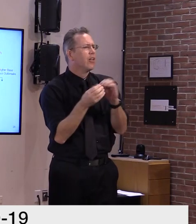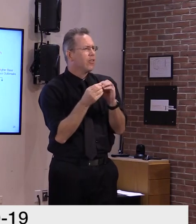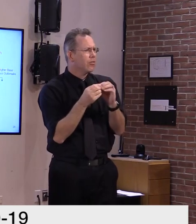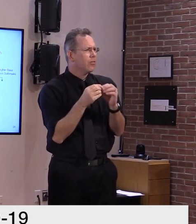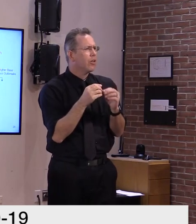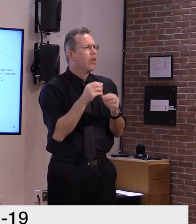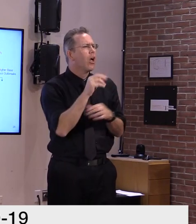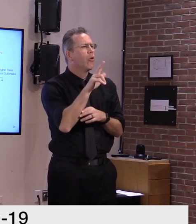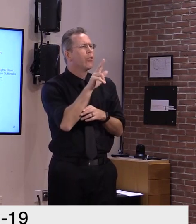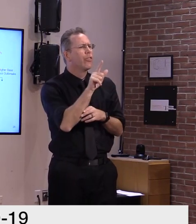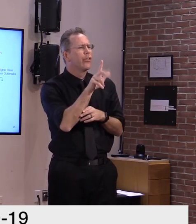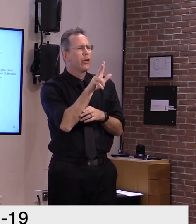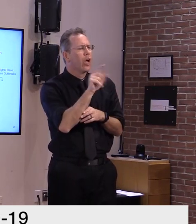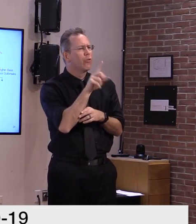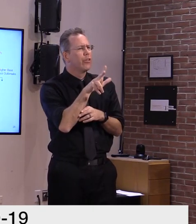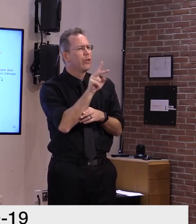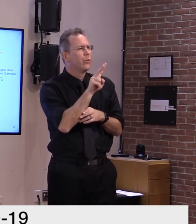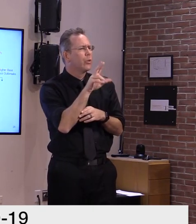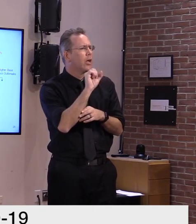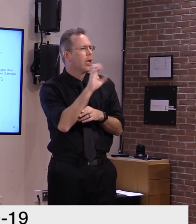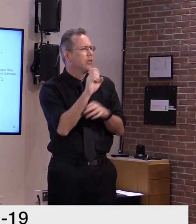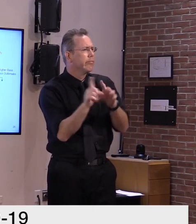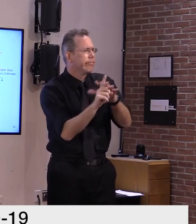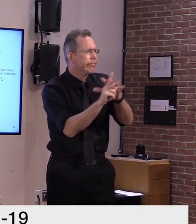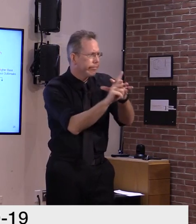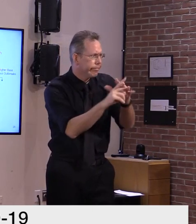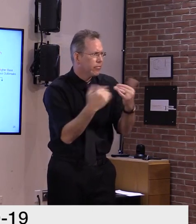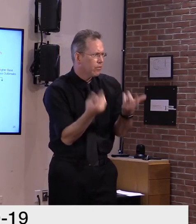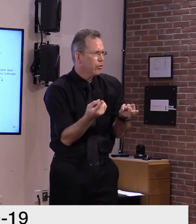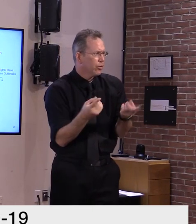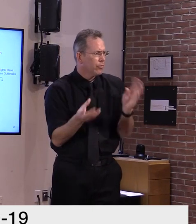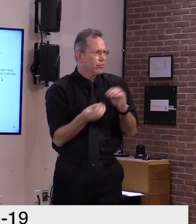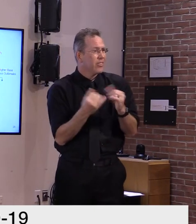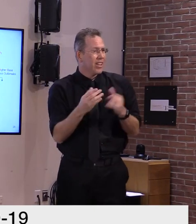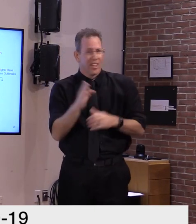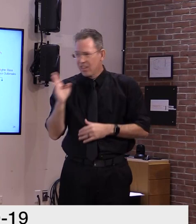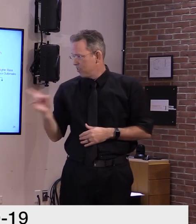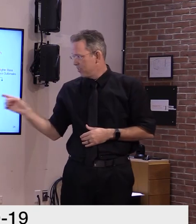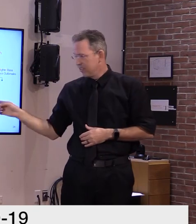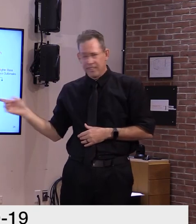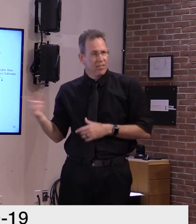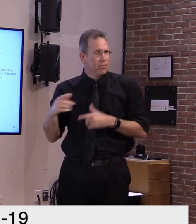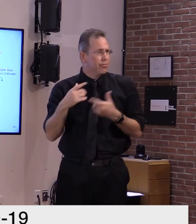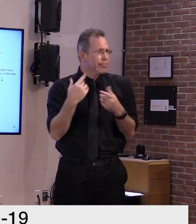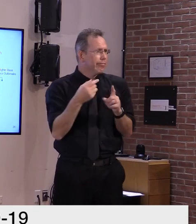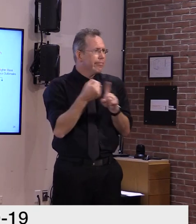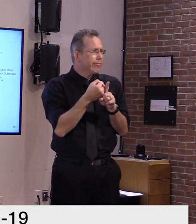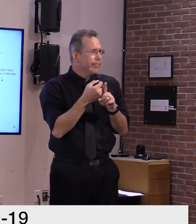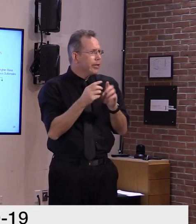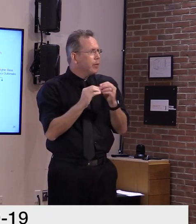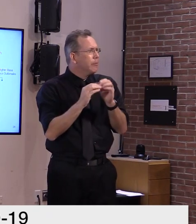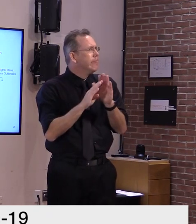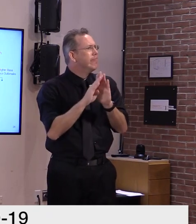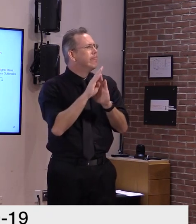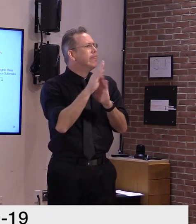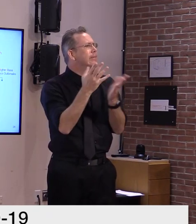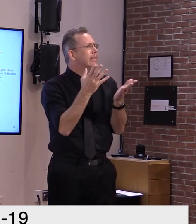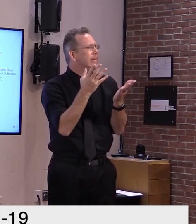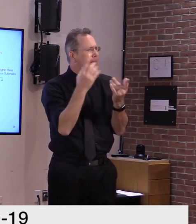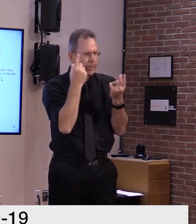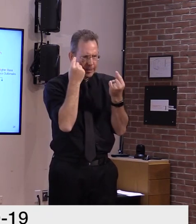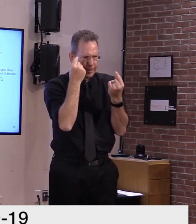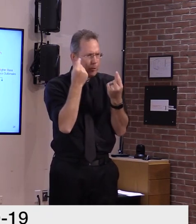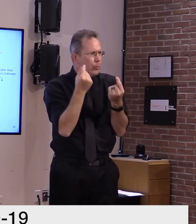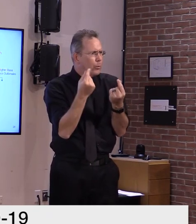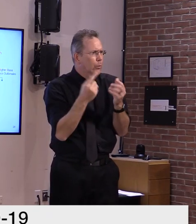for another week, that peak that we saw last week that really was on the rise and you weren't quite sure what was going to happen to it,